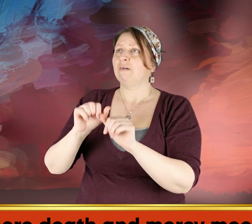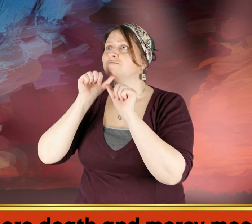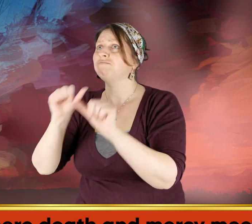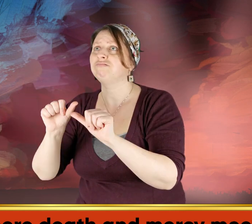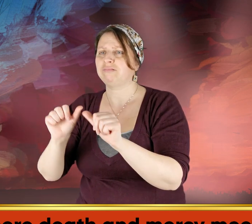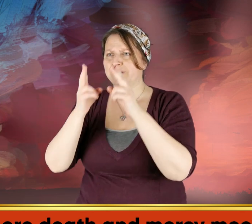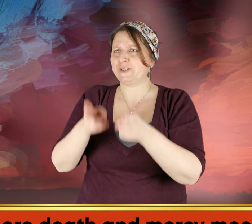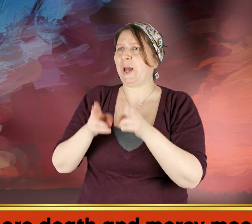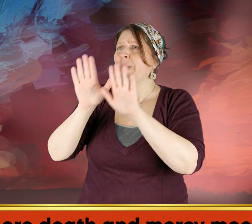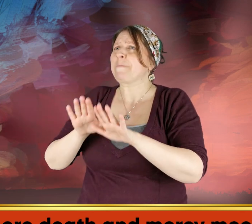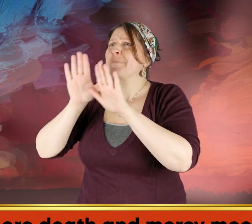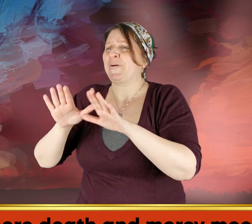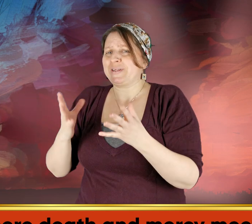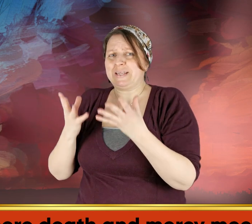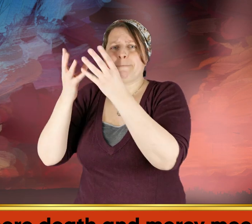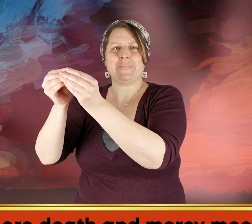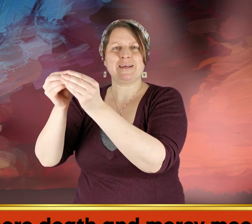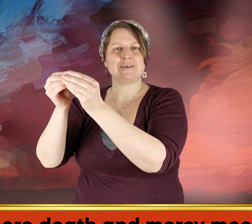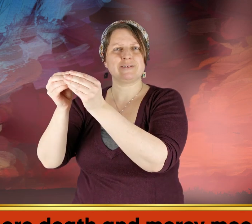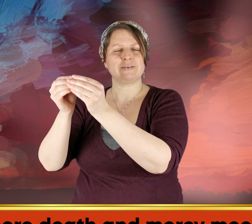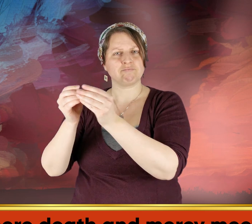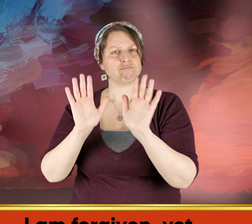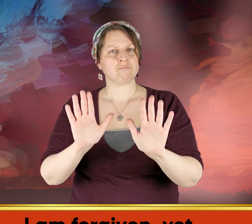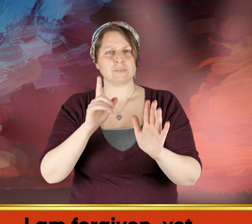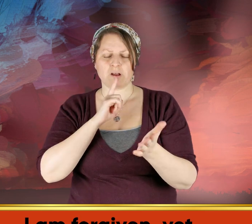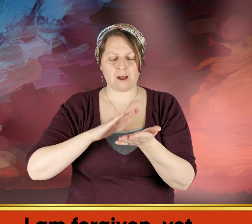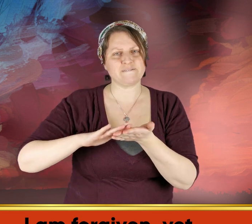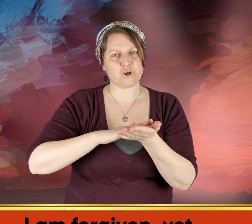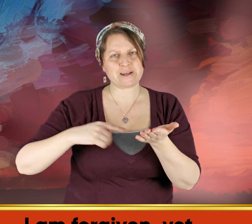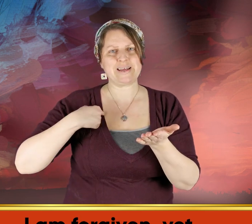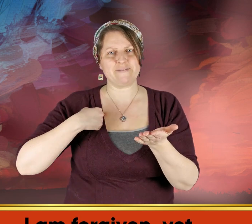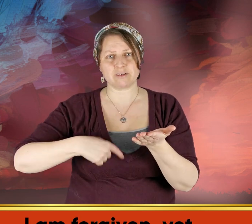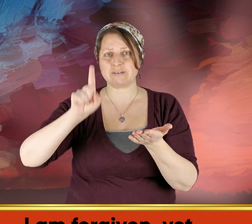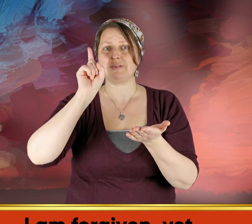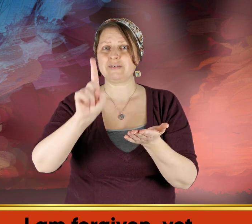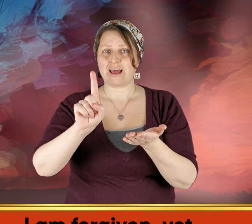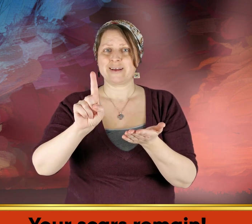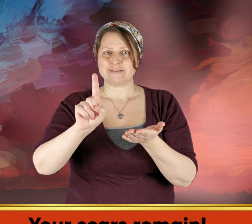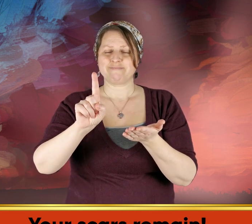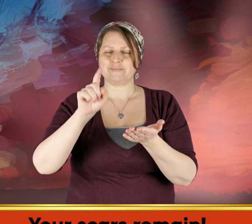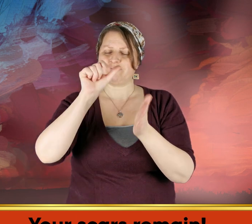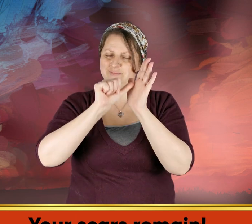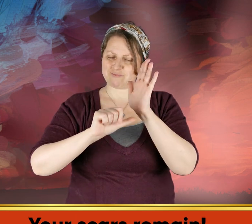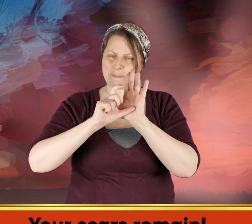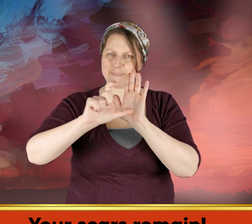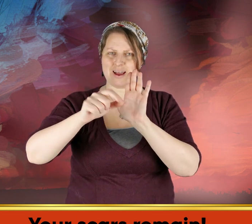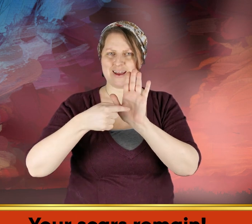where death and mercy meet I am forgiven yet your scars remain